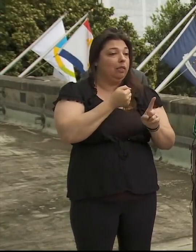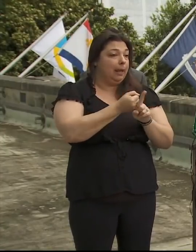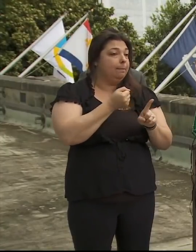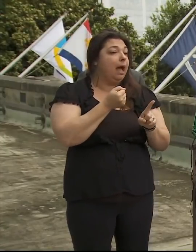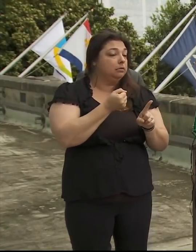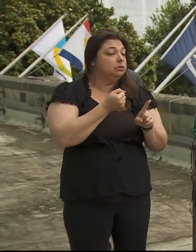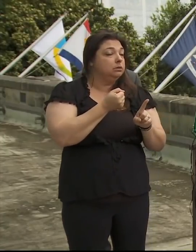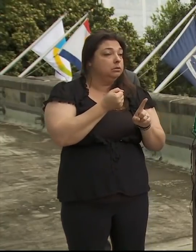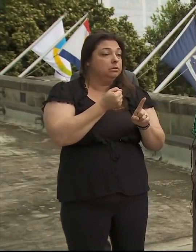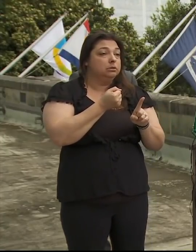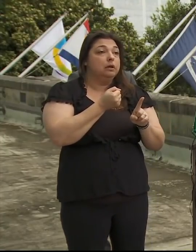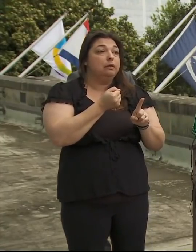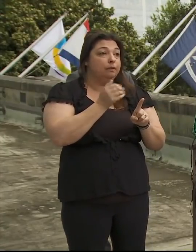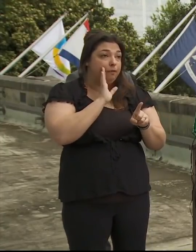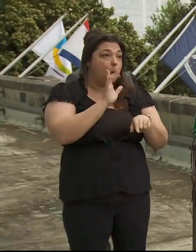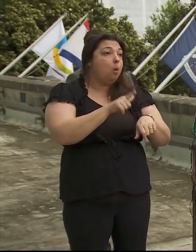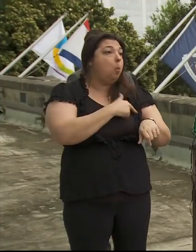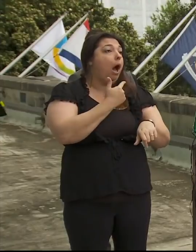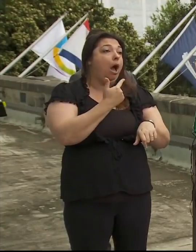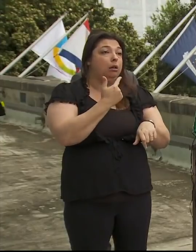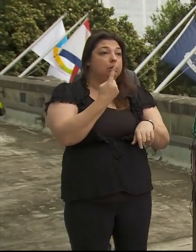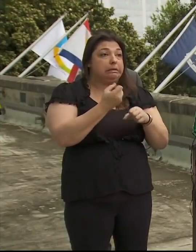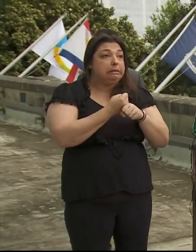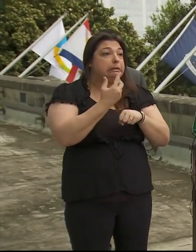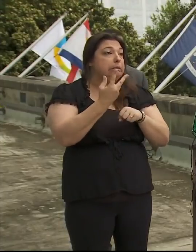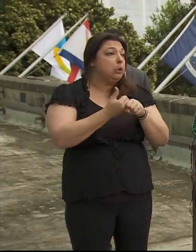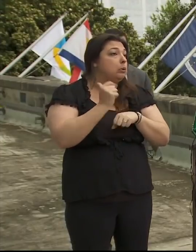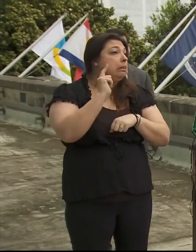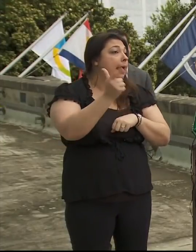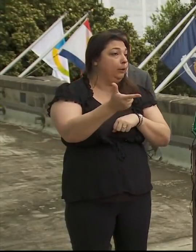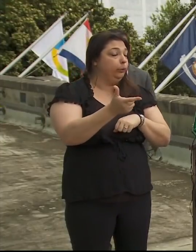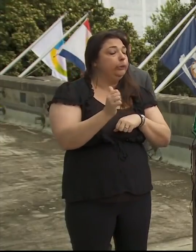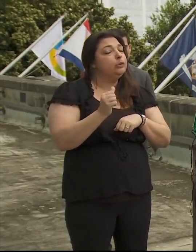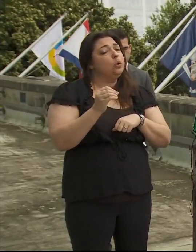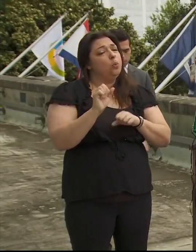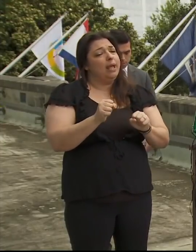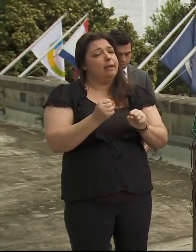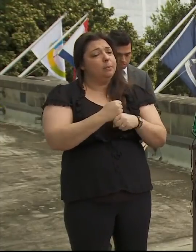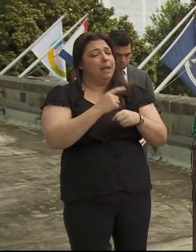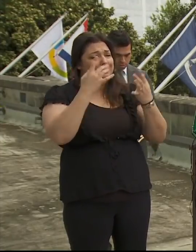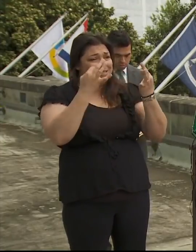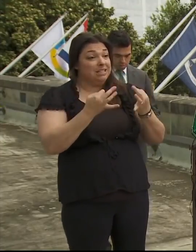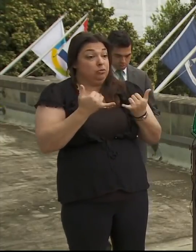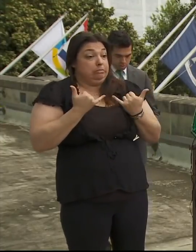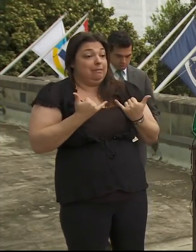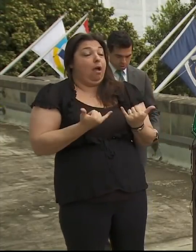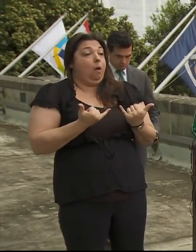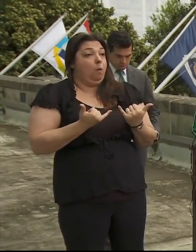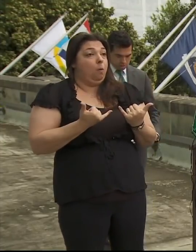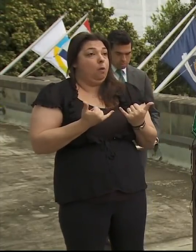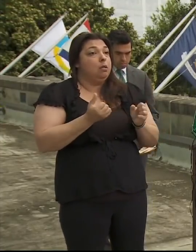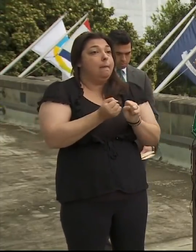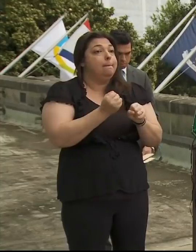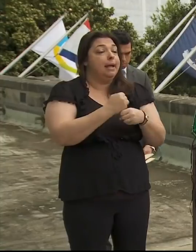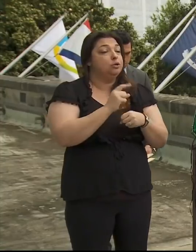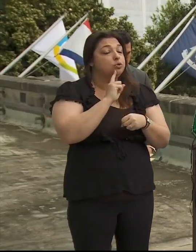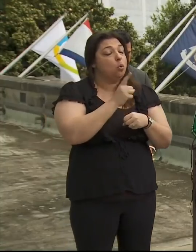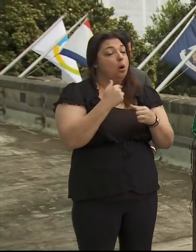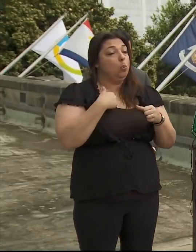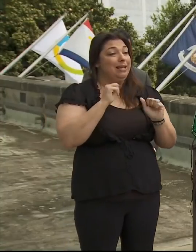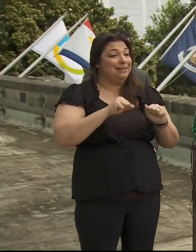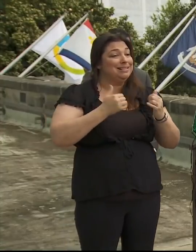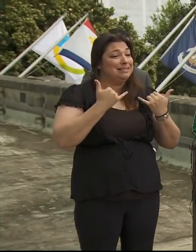impact for months, and it could be years to come. So we have to make decisions today to ensure that we're able